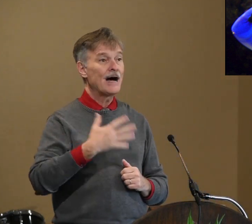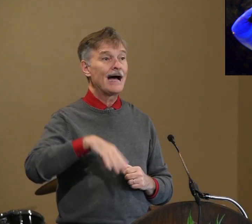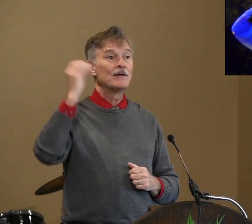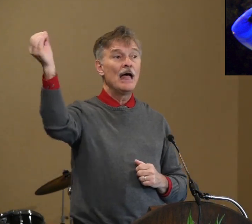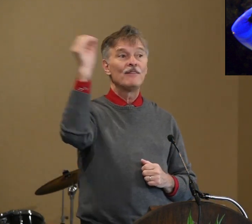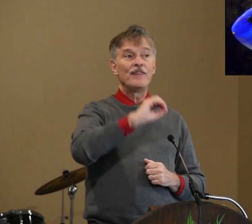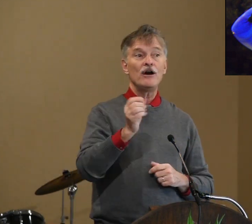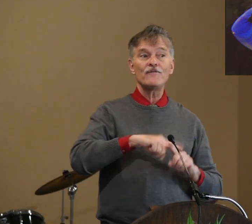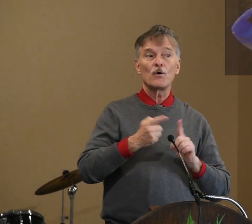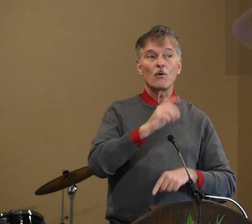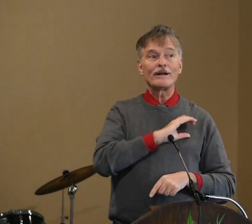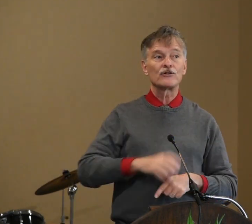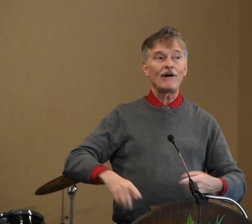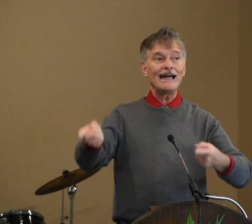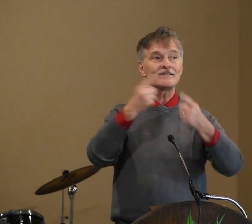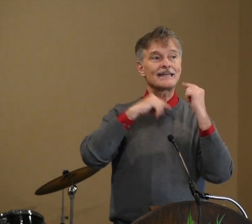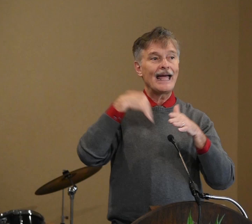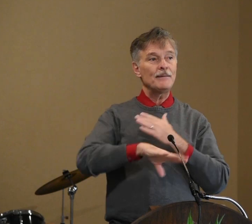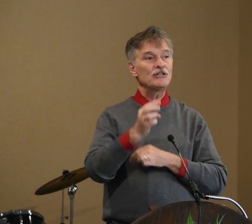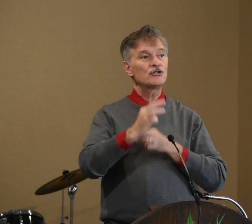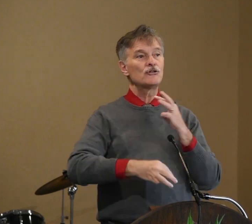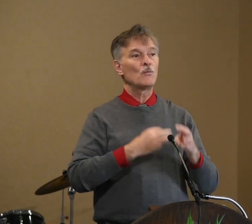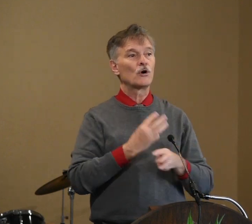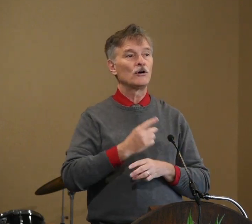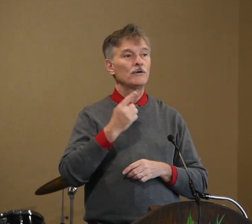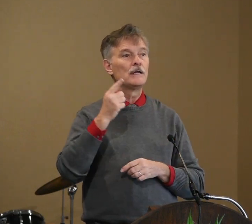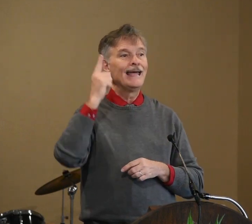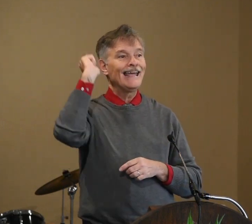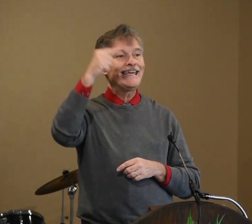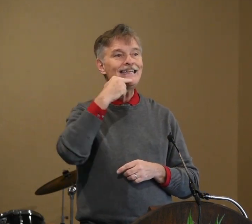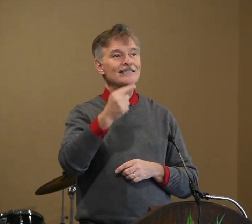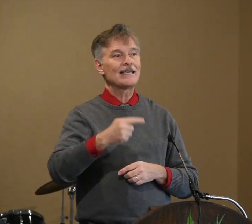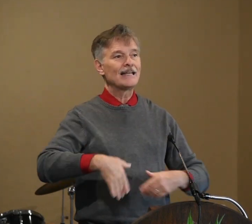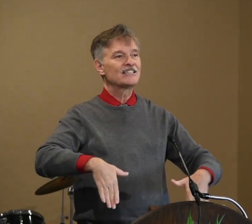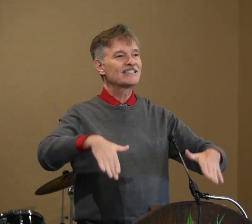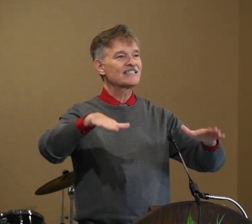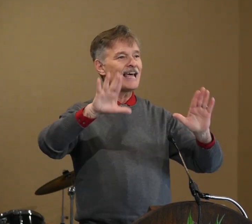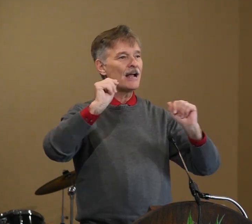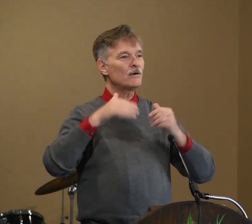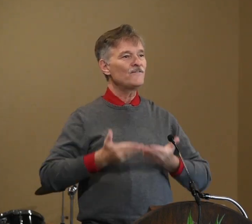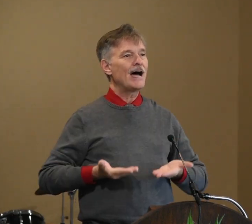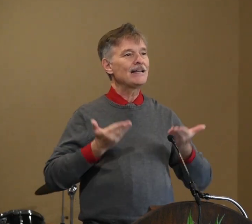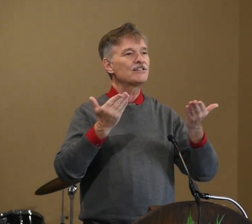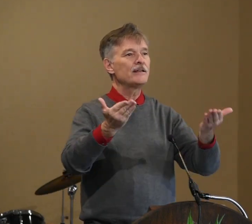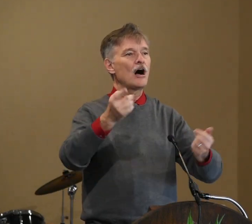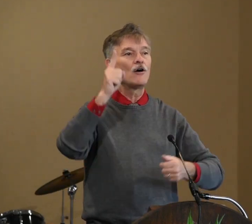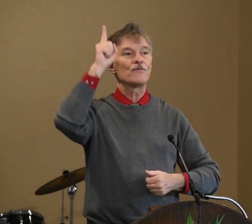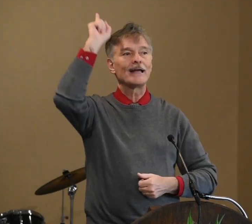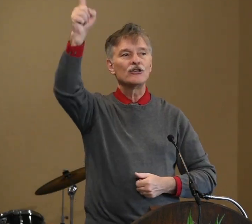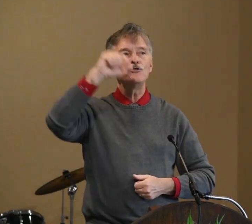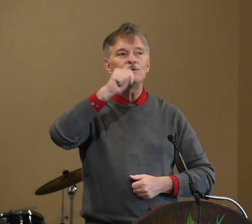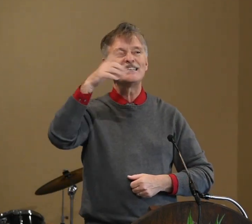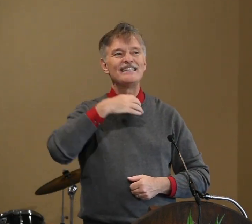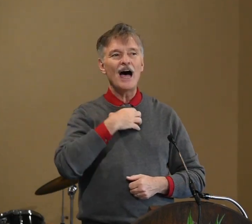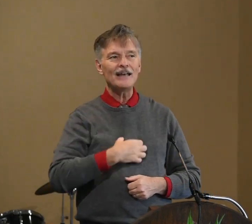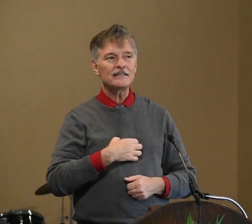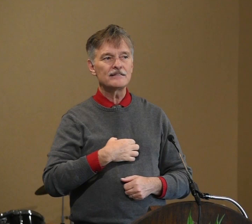5, therefore, when Christ came into the world, he said, sacrifice and offering you did not